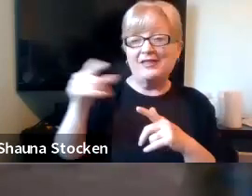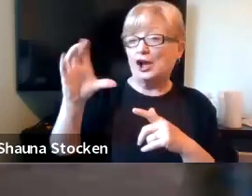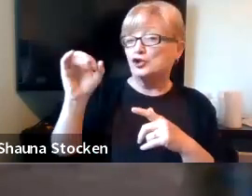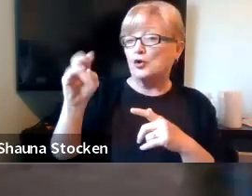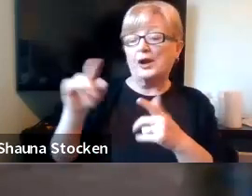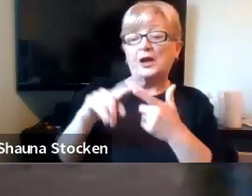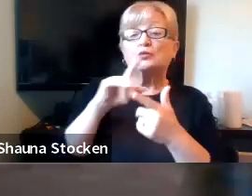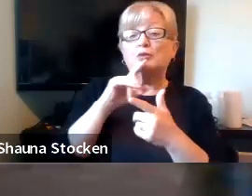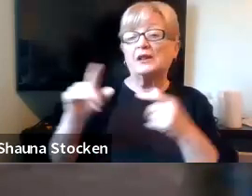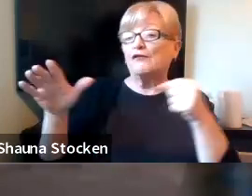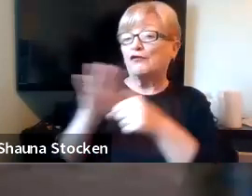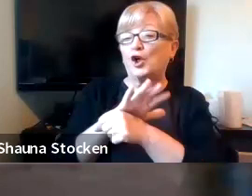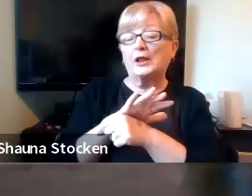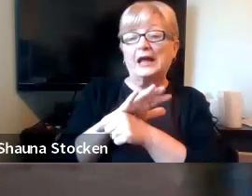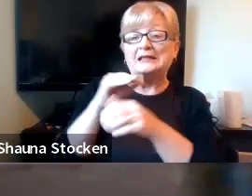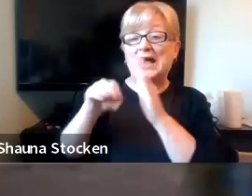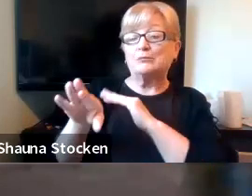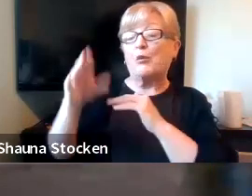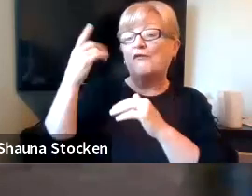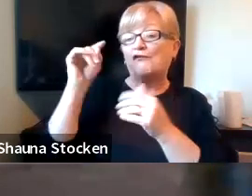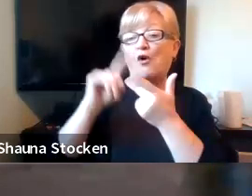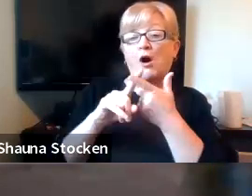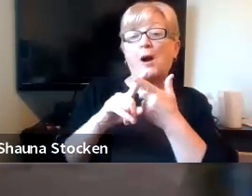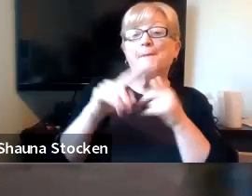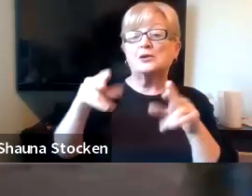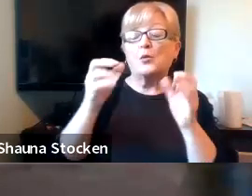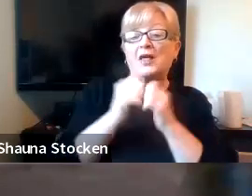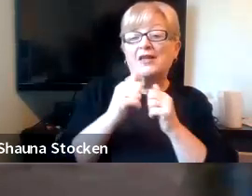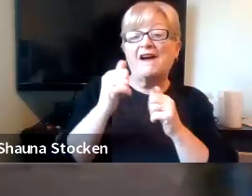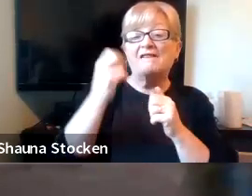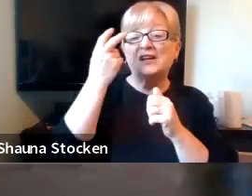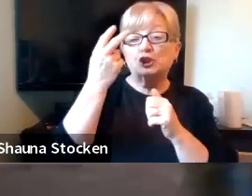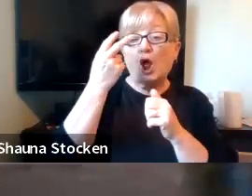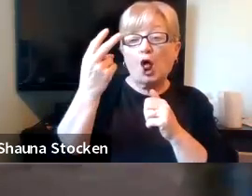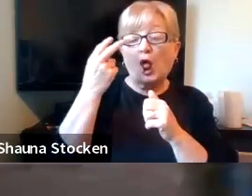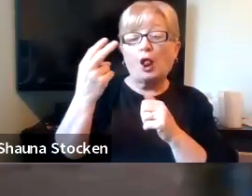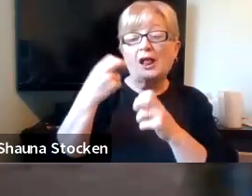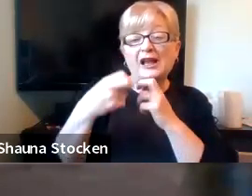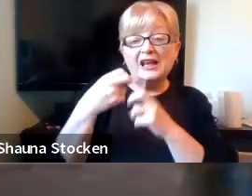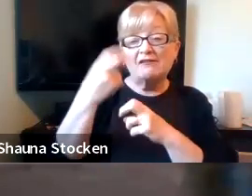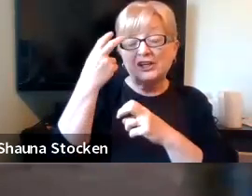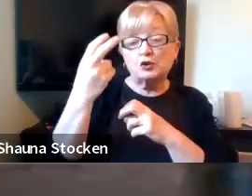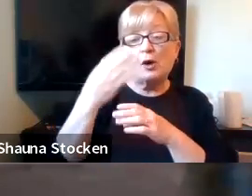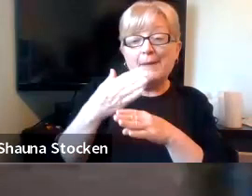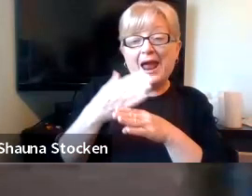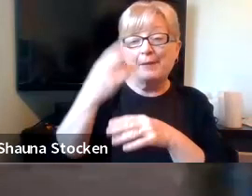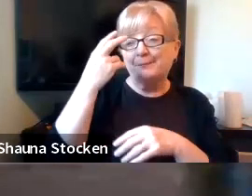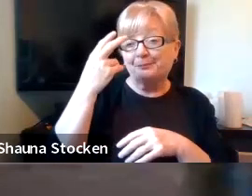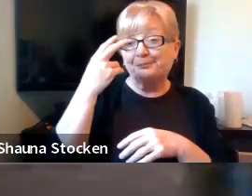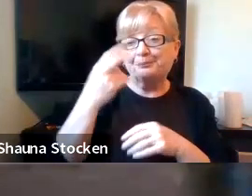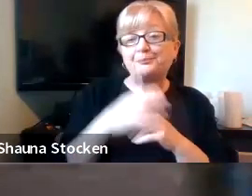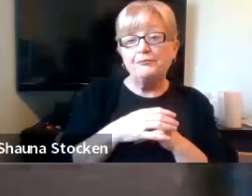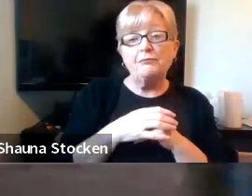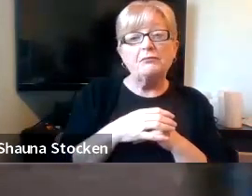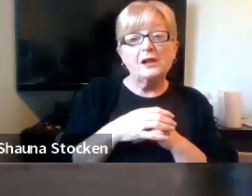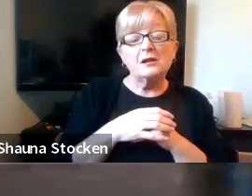video highlighted how to set using the oven itself, but I do believe those same